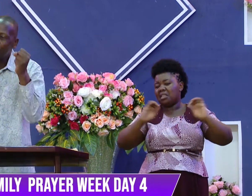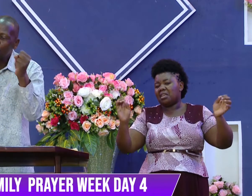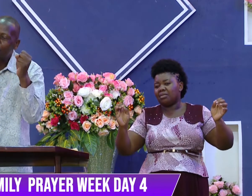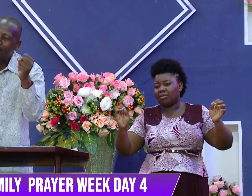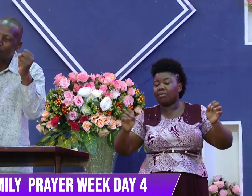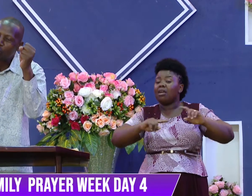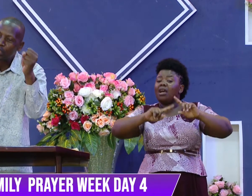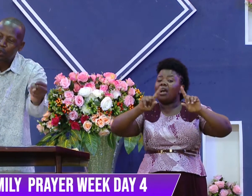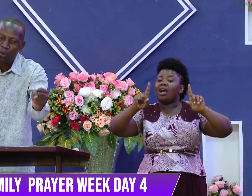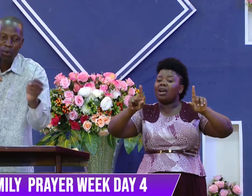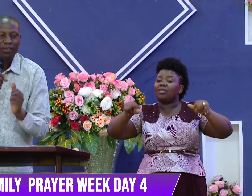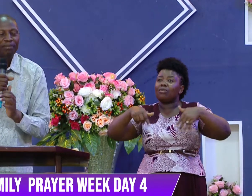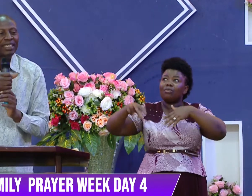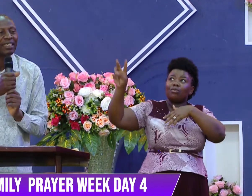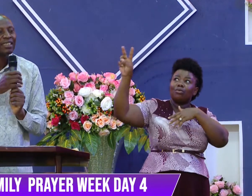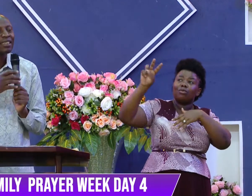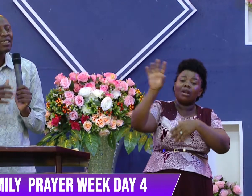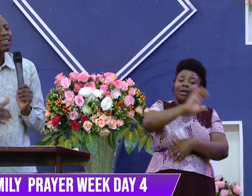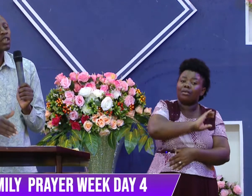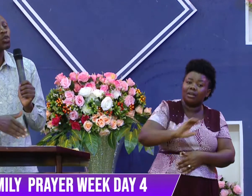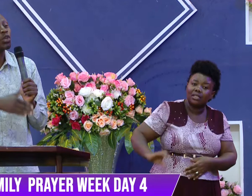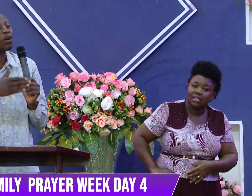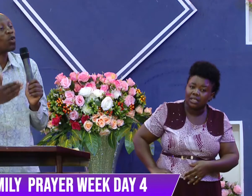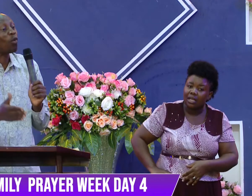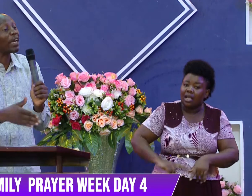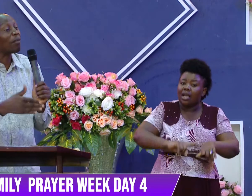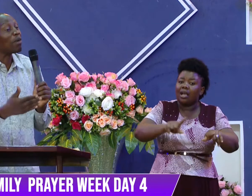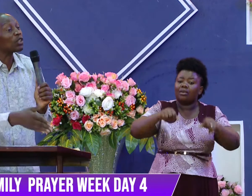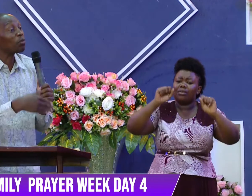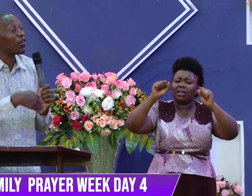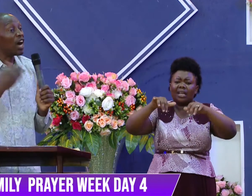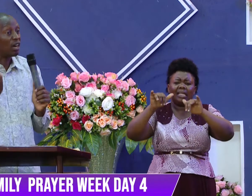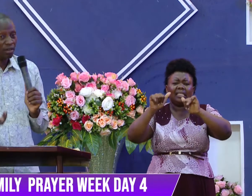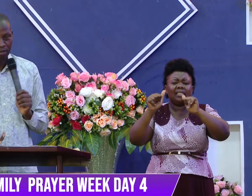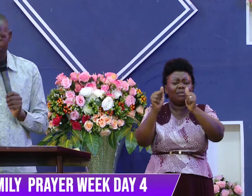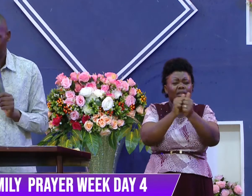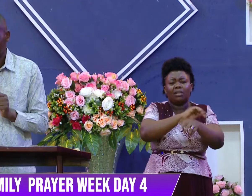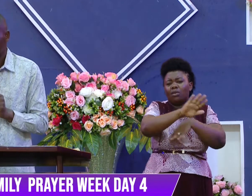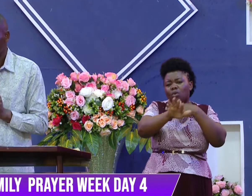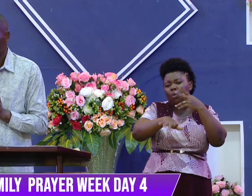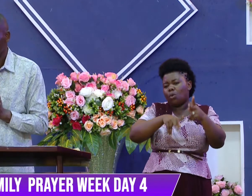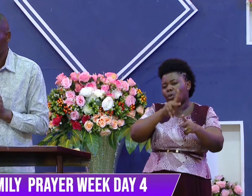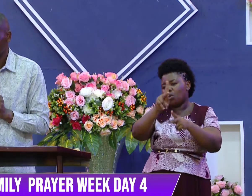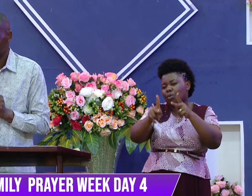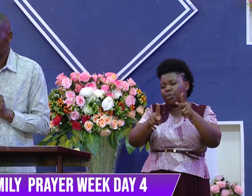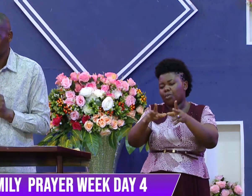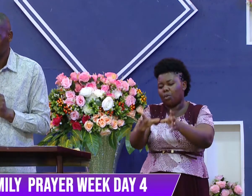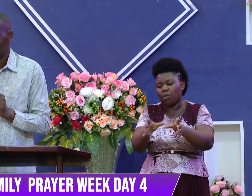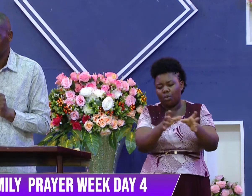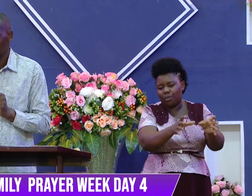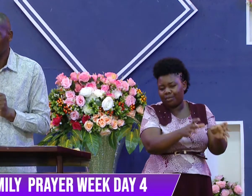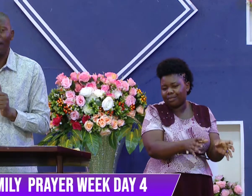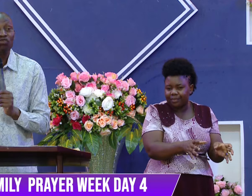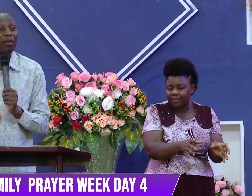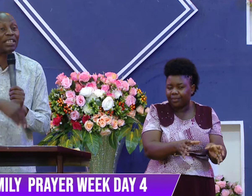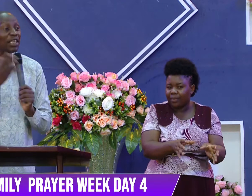not acceptable. Netufanana Kristo. That we are likened to Christ. Netusobola okubeera mu bantu bonna. That we can fit in all categories of